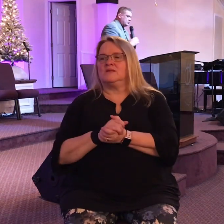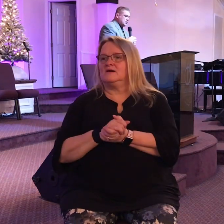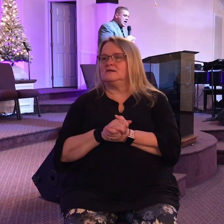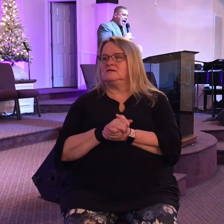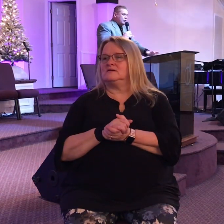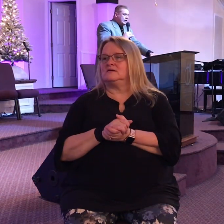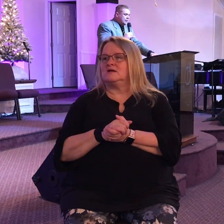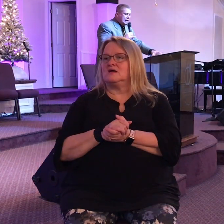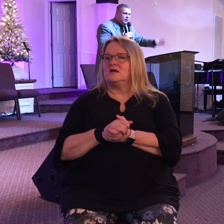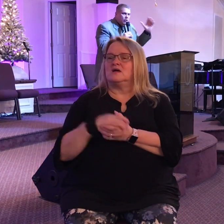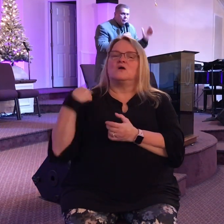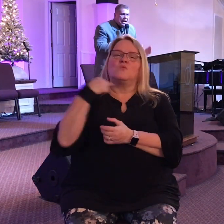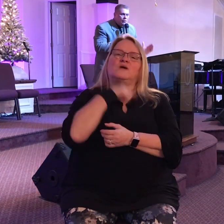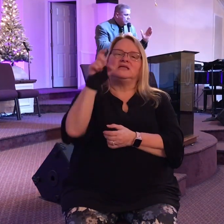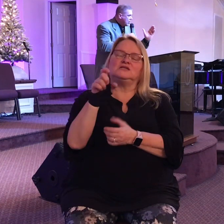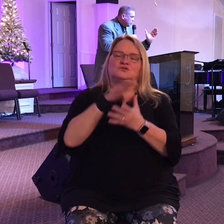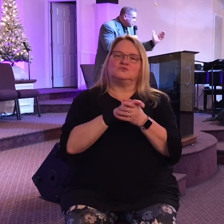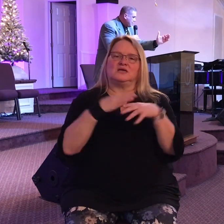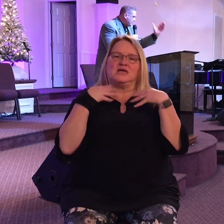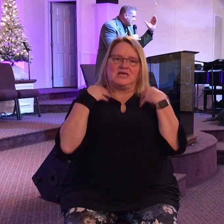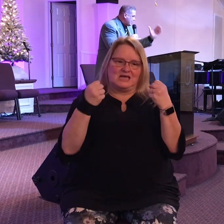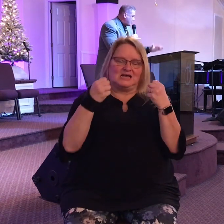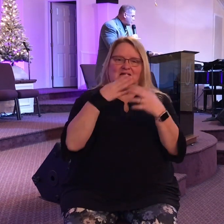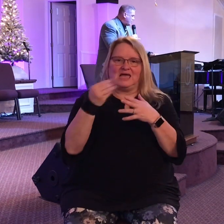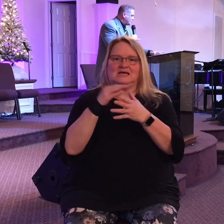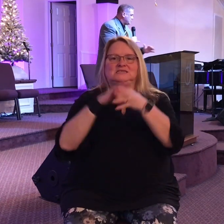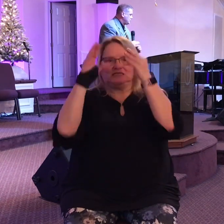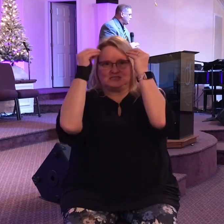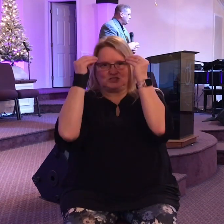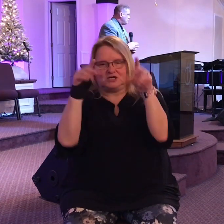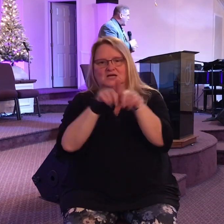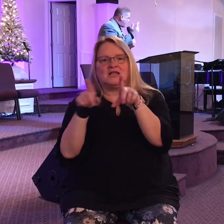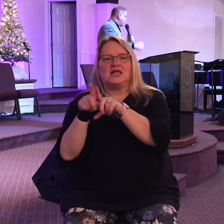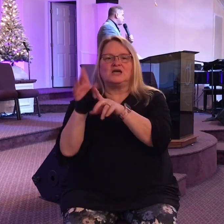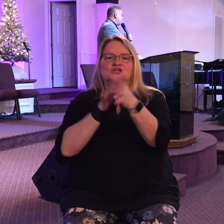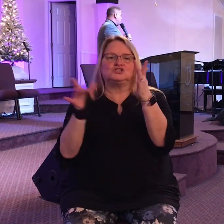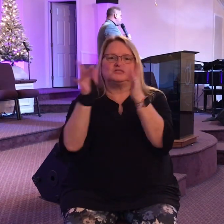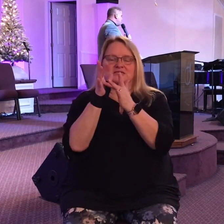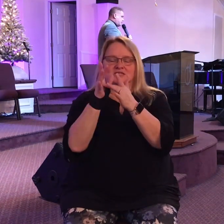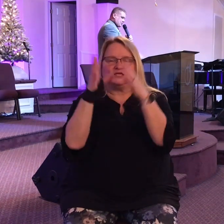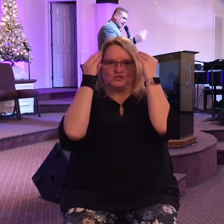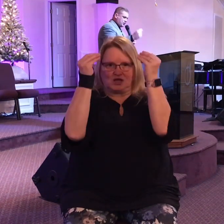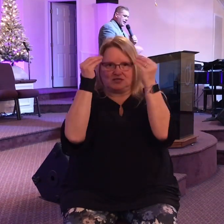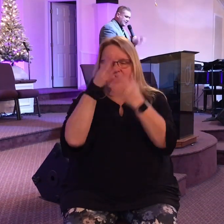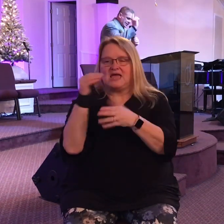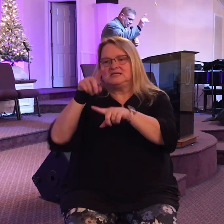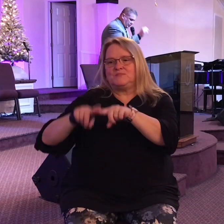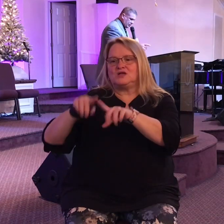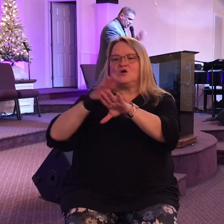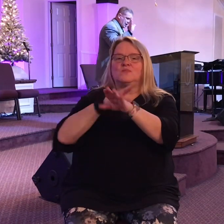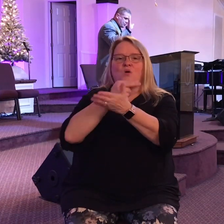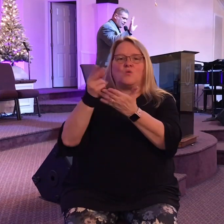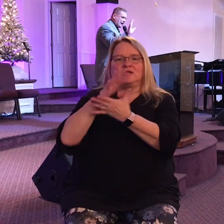and taught. And we depend on the power of the Holy Spirit to get it all done. How are we ultimately going to do this? I'm glad you asked.